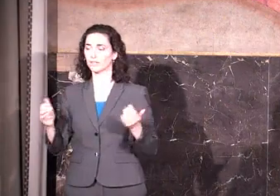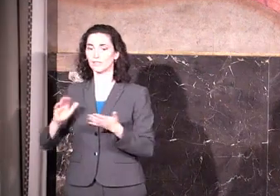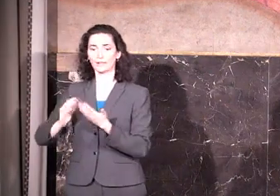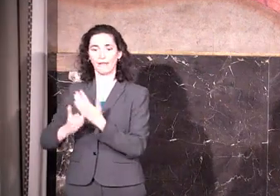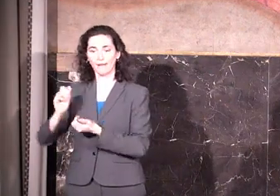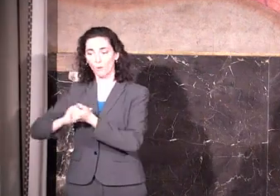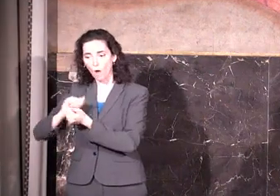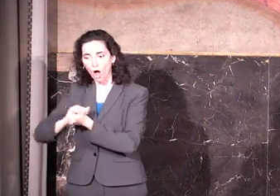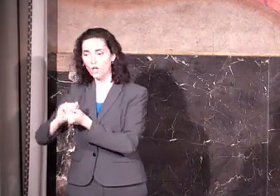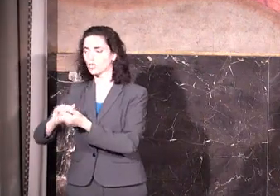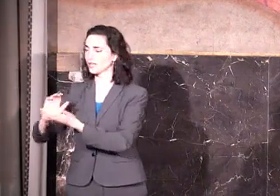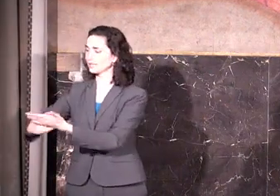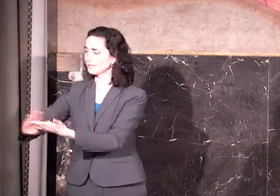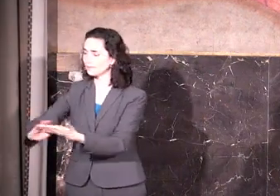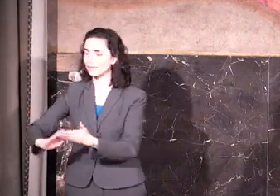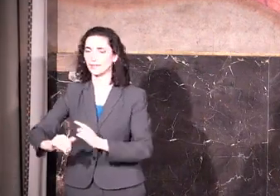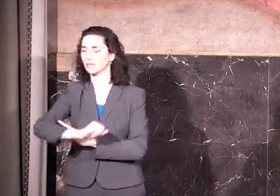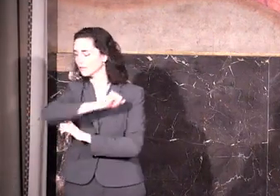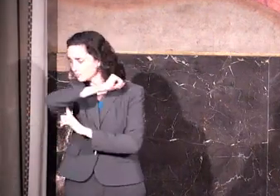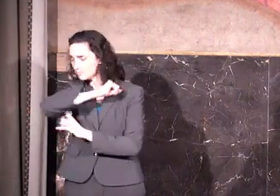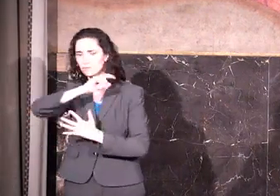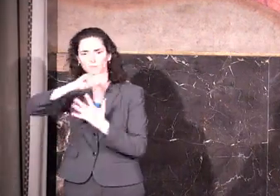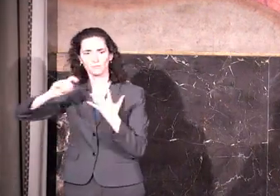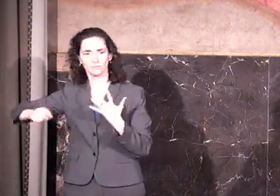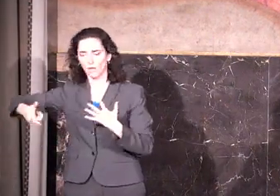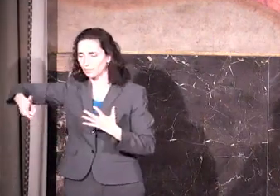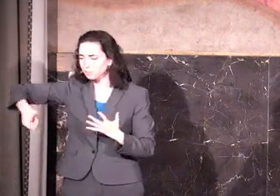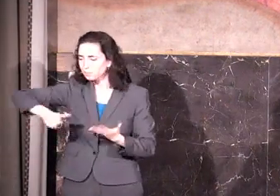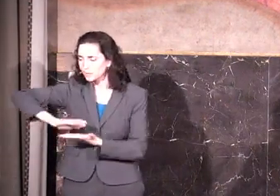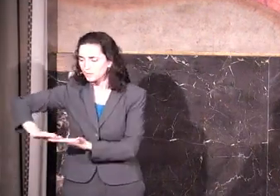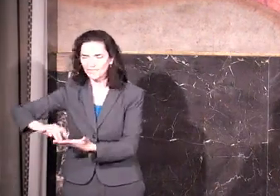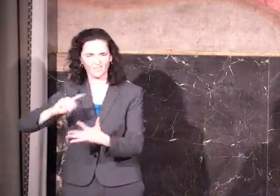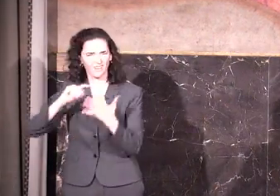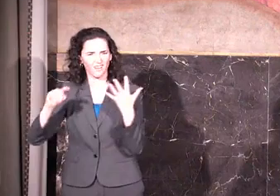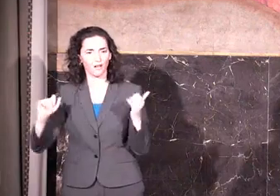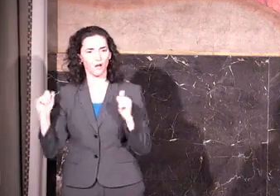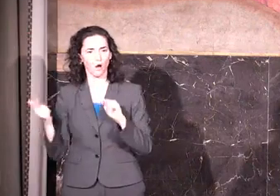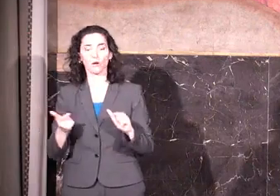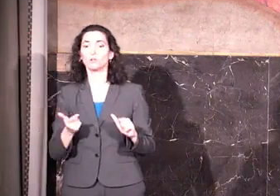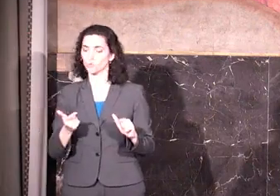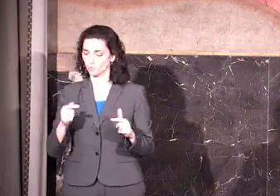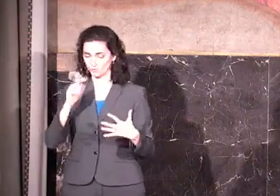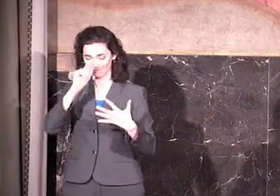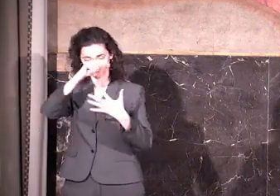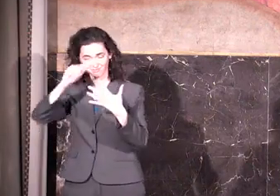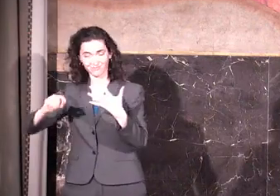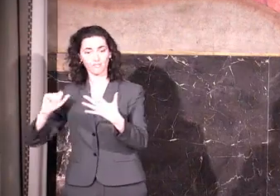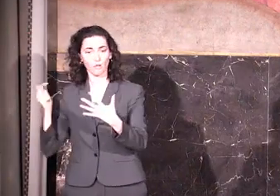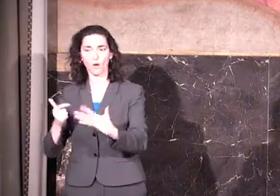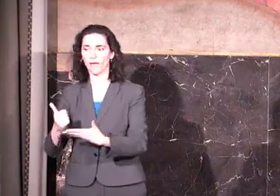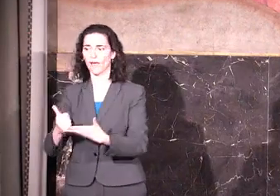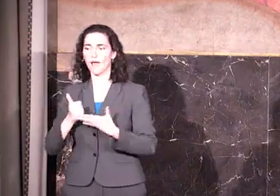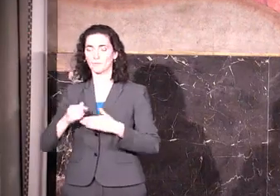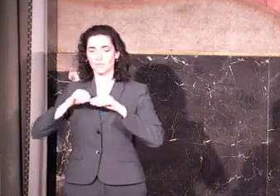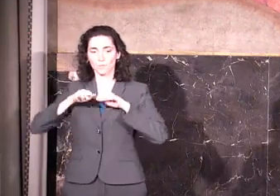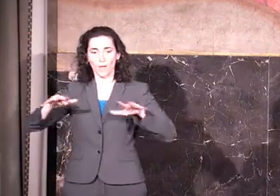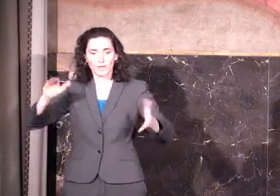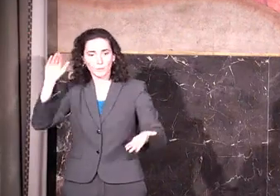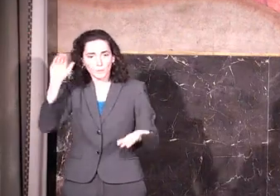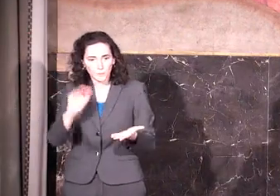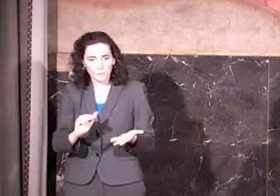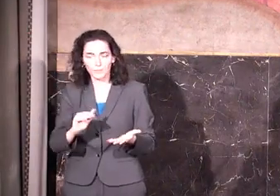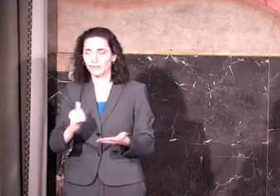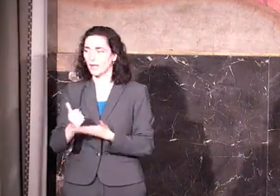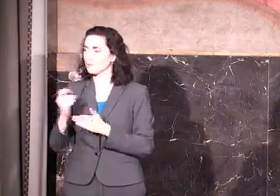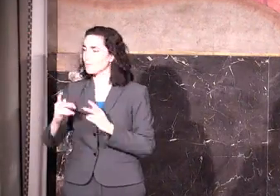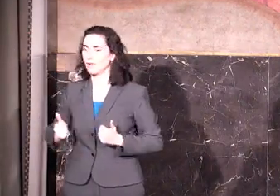which are critically important if we're going to minimize the spread and save lives. And so I do continue to be thankful to all of